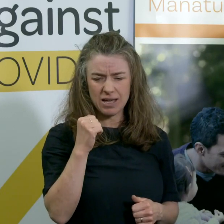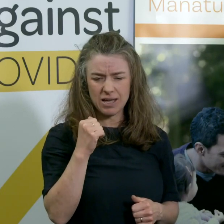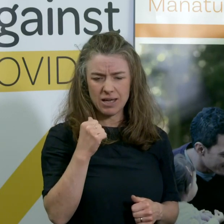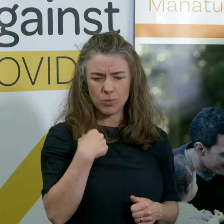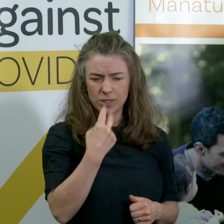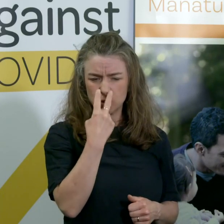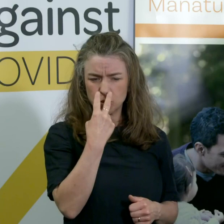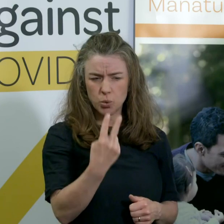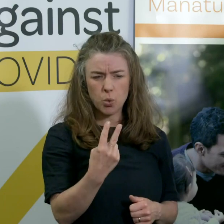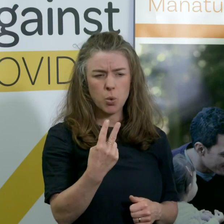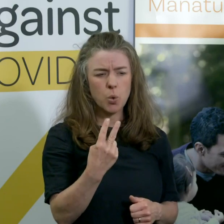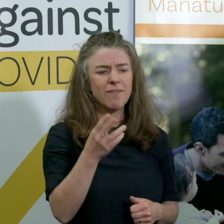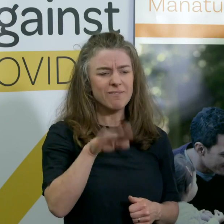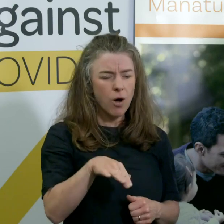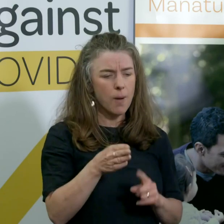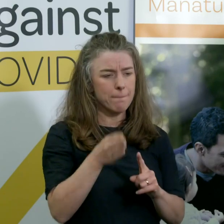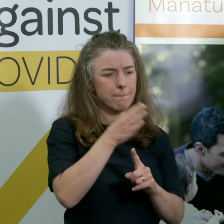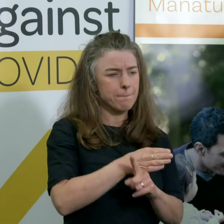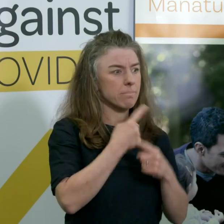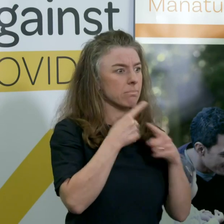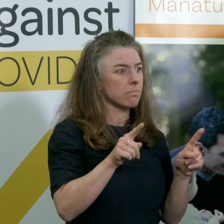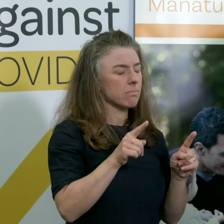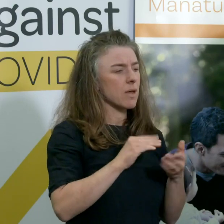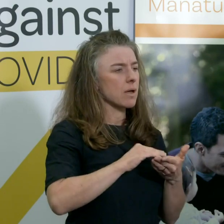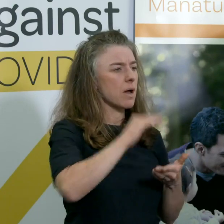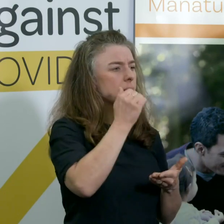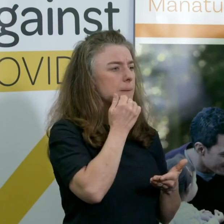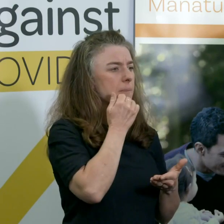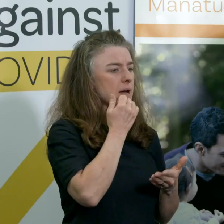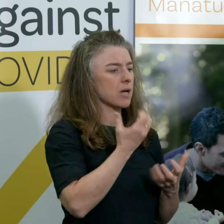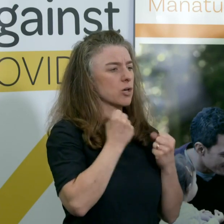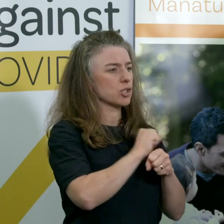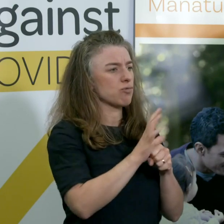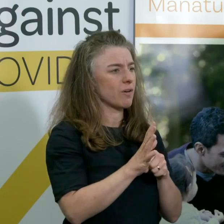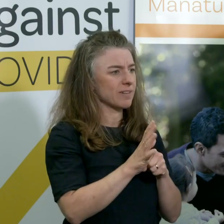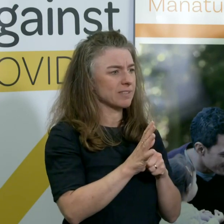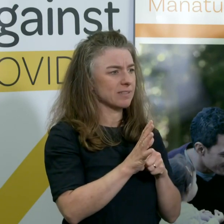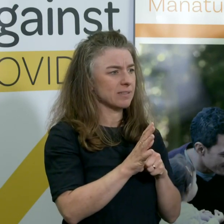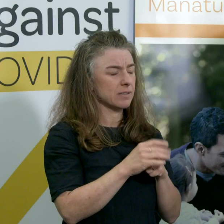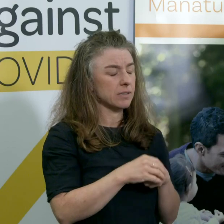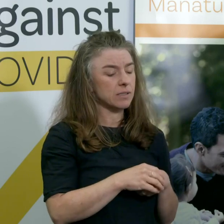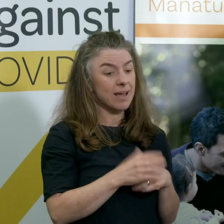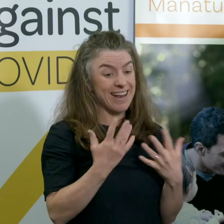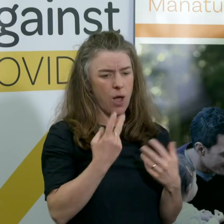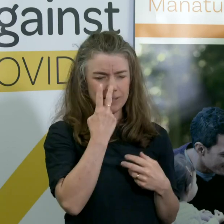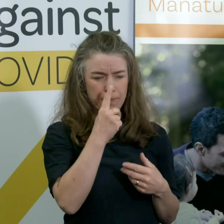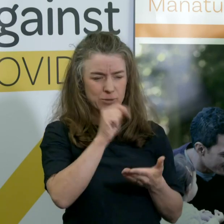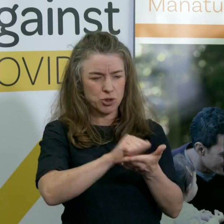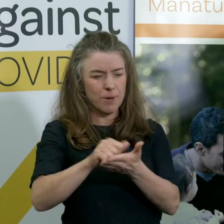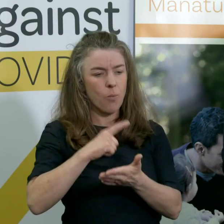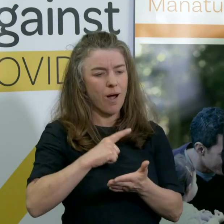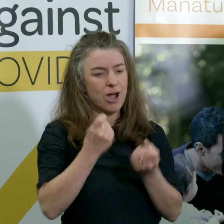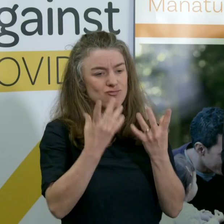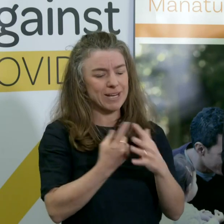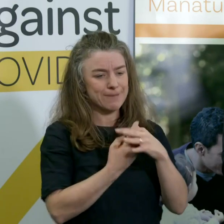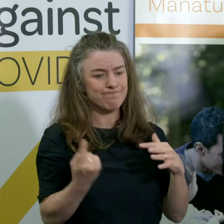initial announcements, and that abated fairly soon. Now it's people just getting ready to self-isolate. So I